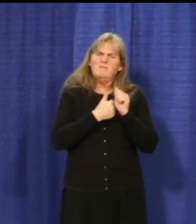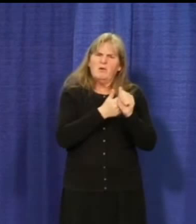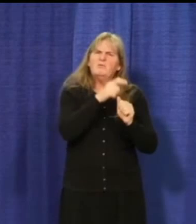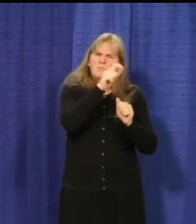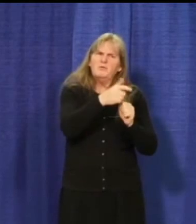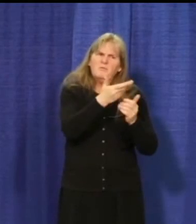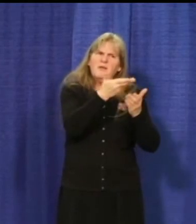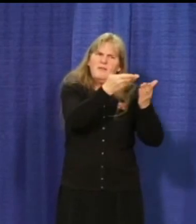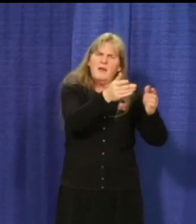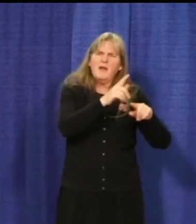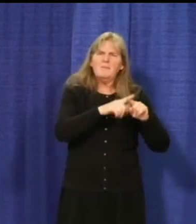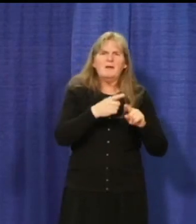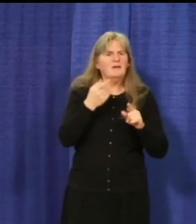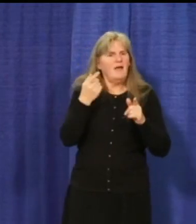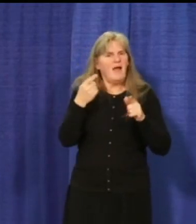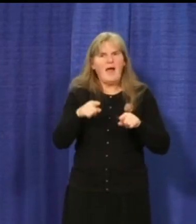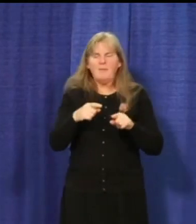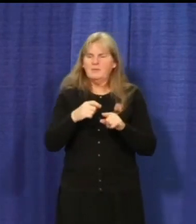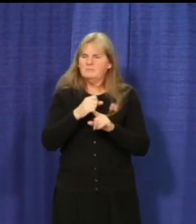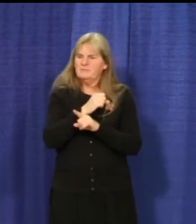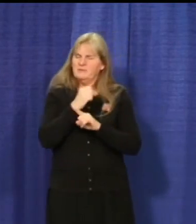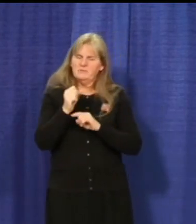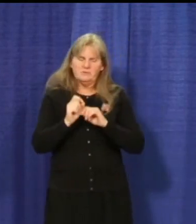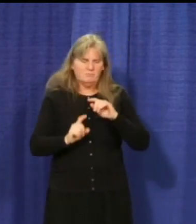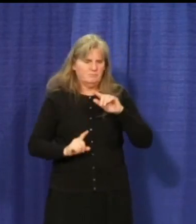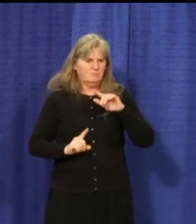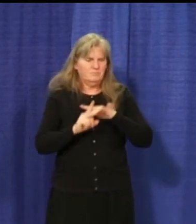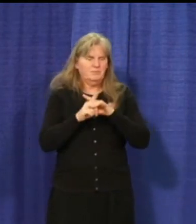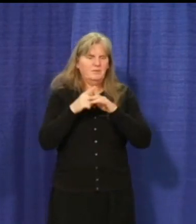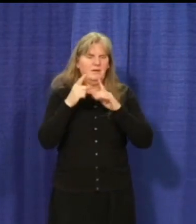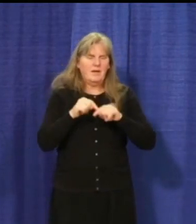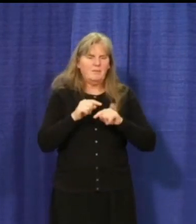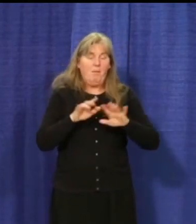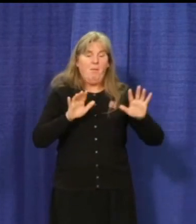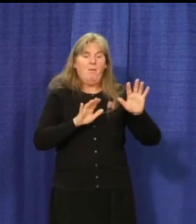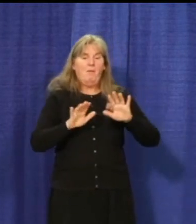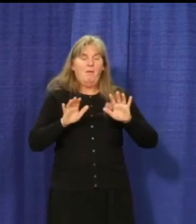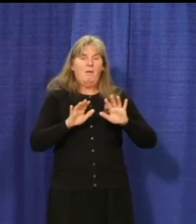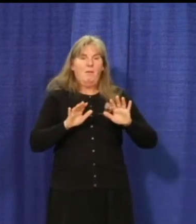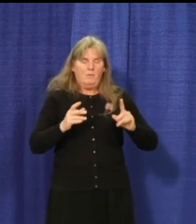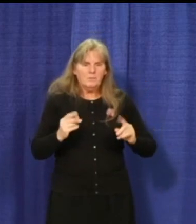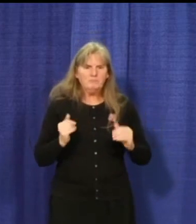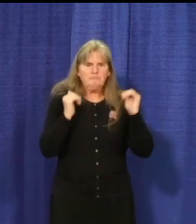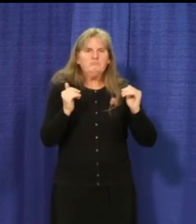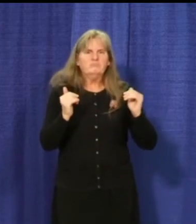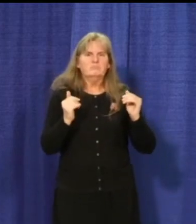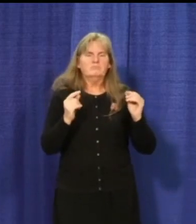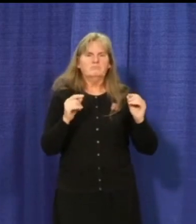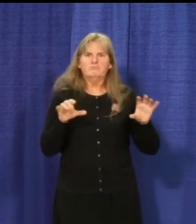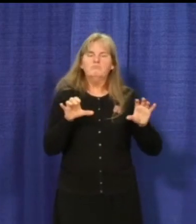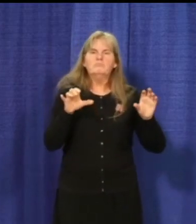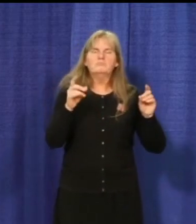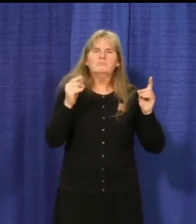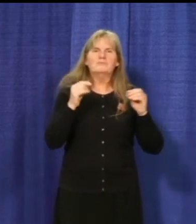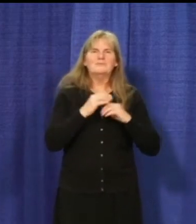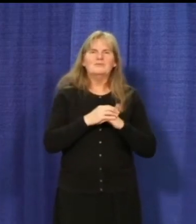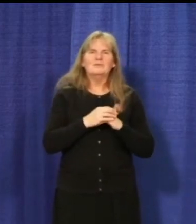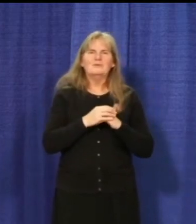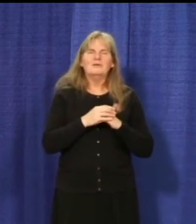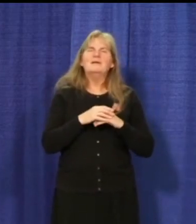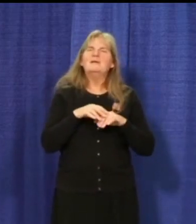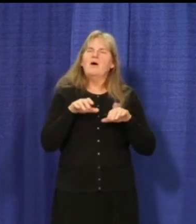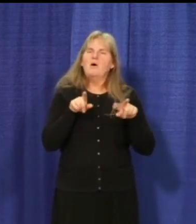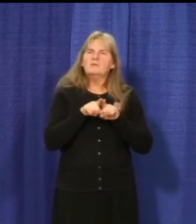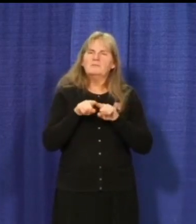doing. But what happens in these situations is people do up their games, and that's what we heard from the mayor. And I'll add from the conversation that I